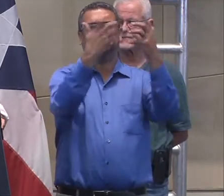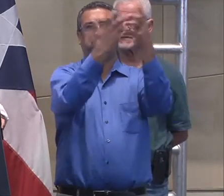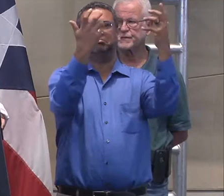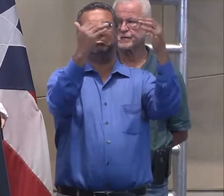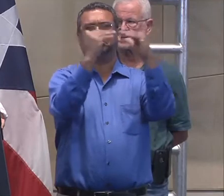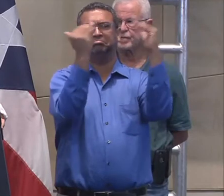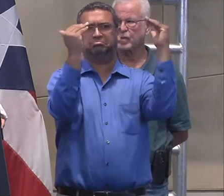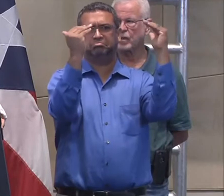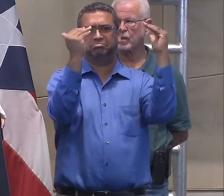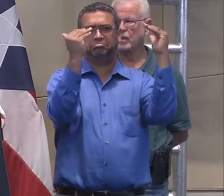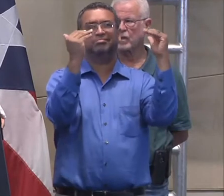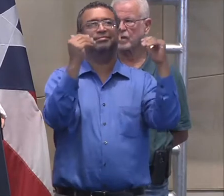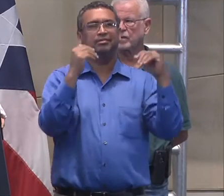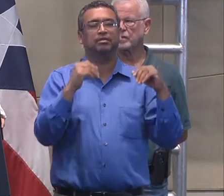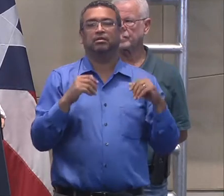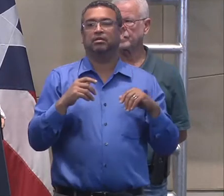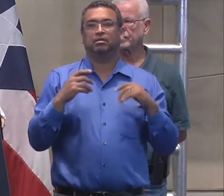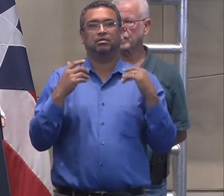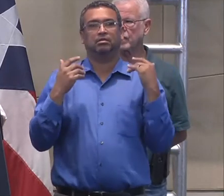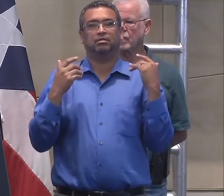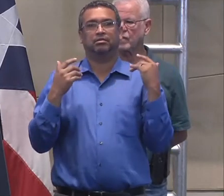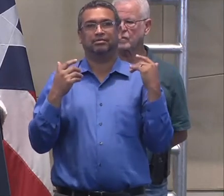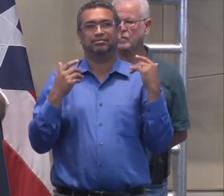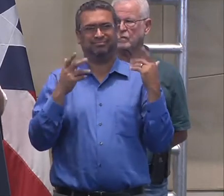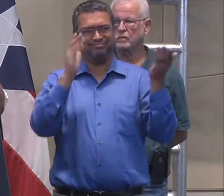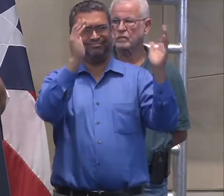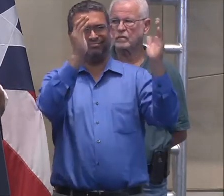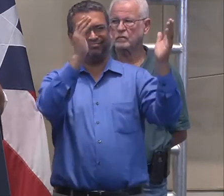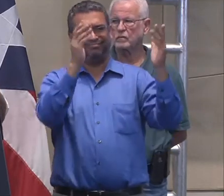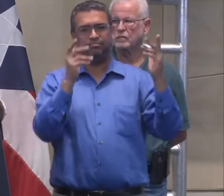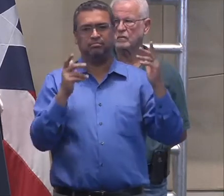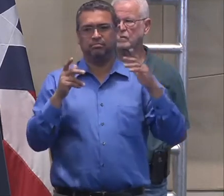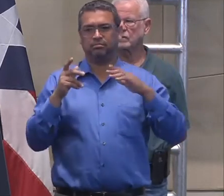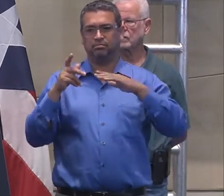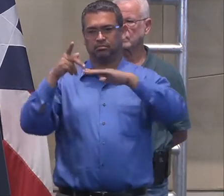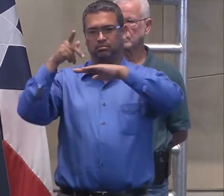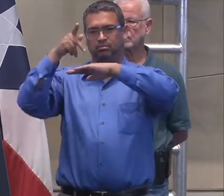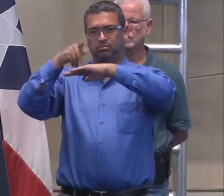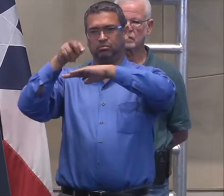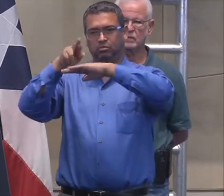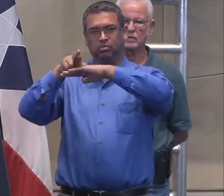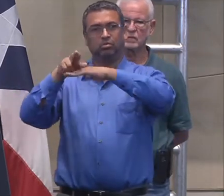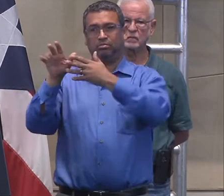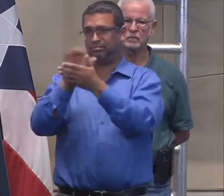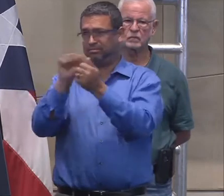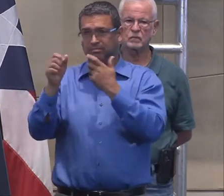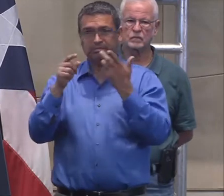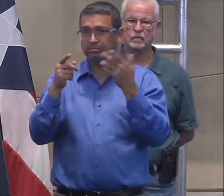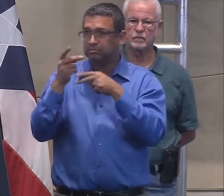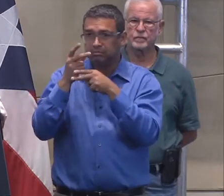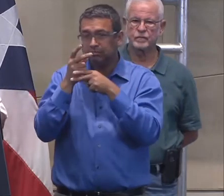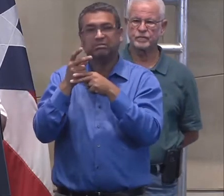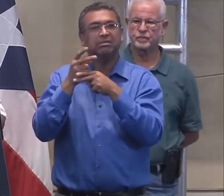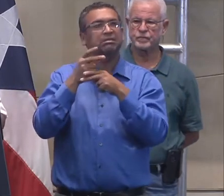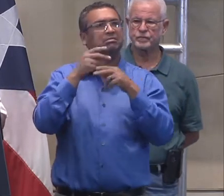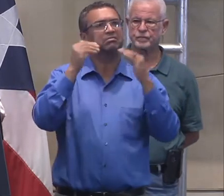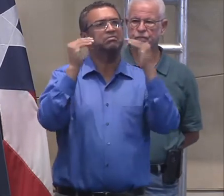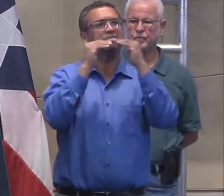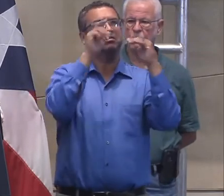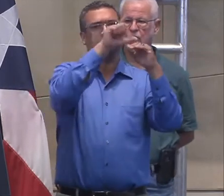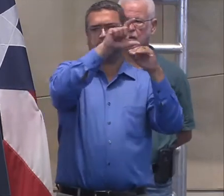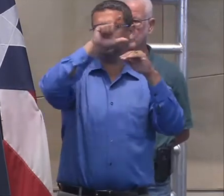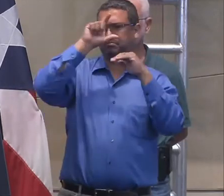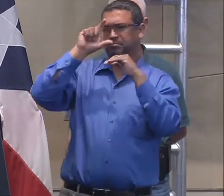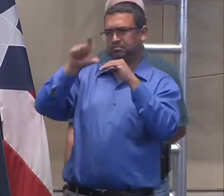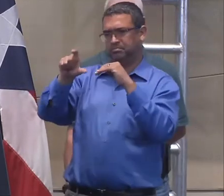you know, that, that sort of, uh, uh, relative, uh, parameter needs to be applied to Puerto Rico as well. And